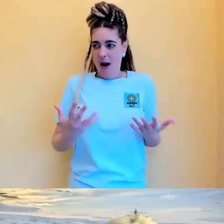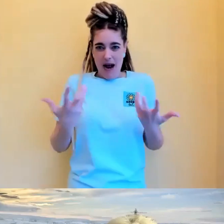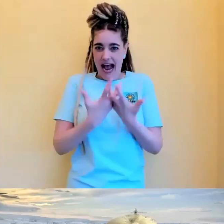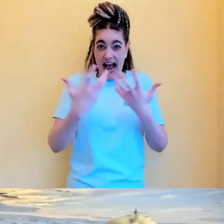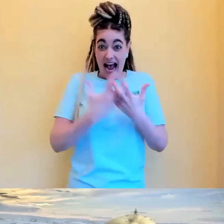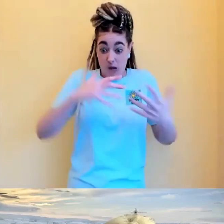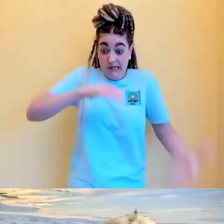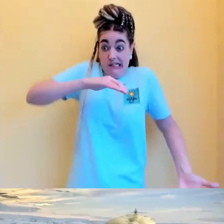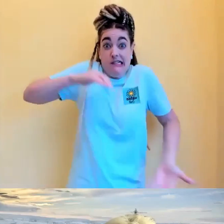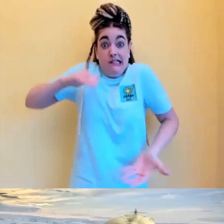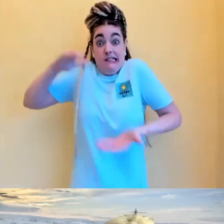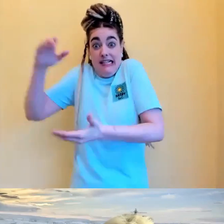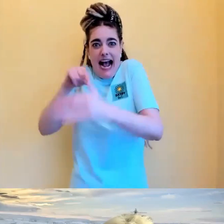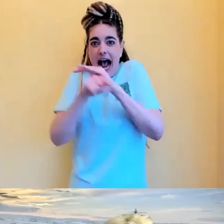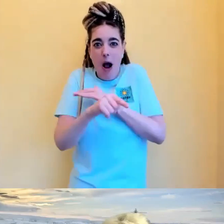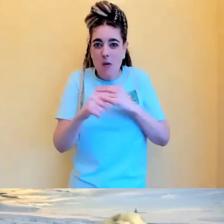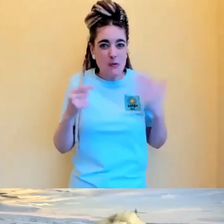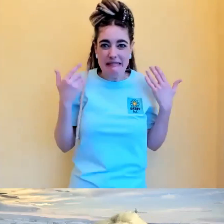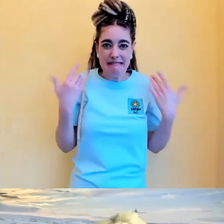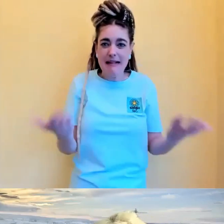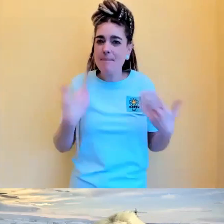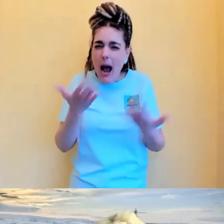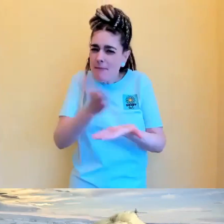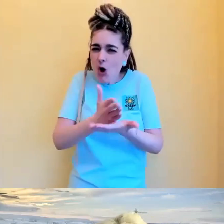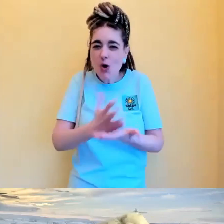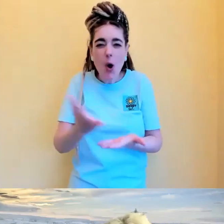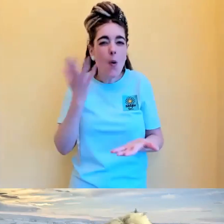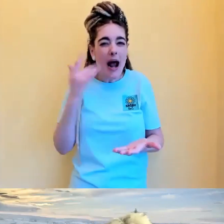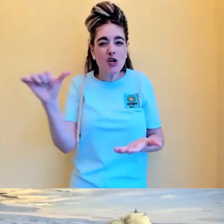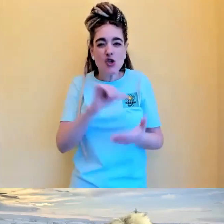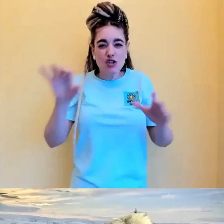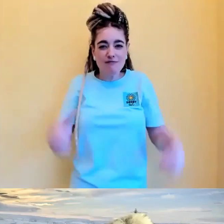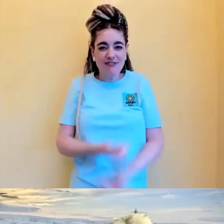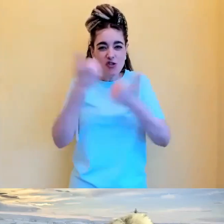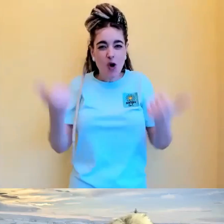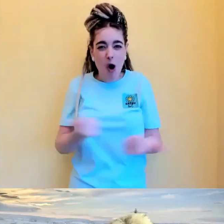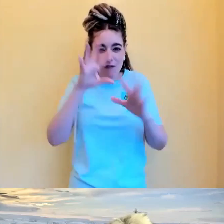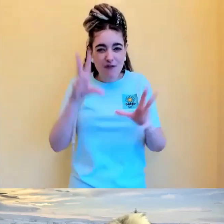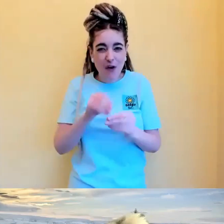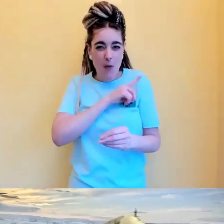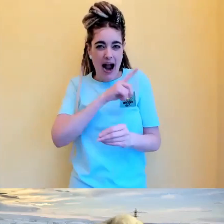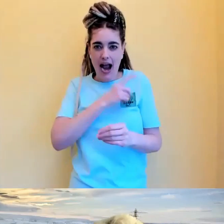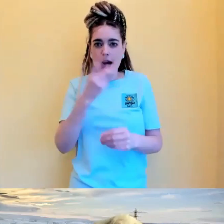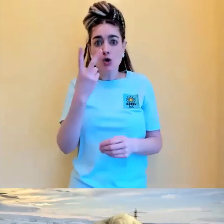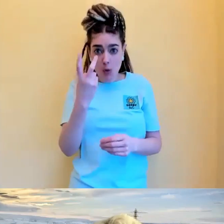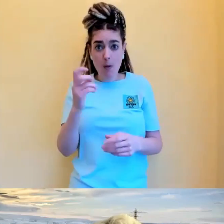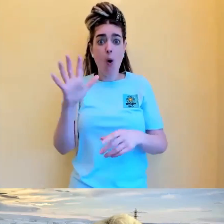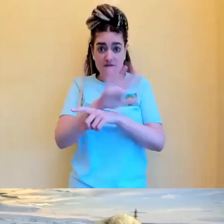I suppose I'm not too sure when I'm meant to be wrapping up. Because of course we've got 2 more films and a question and breaks to